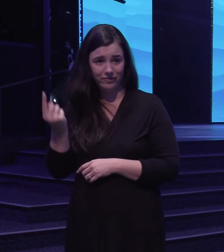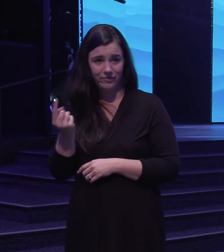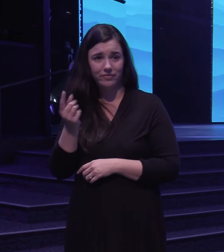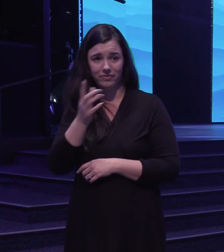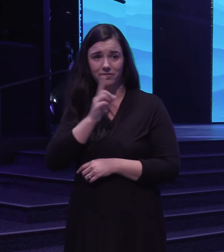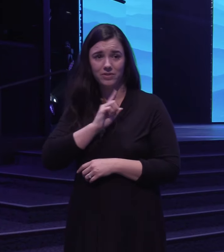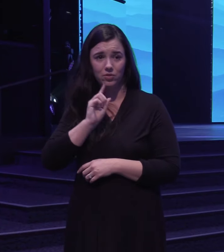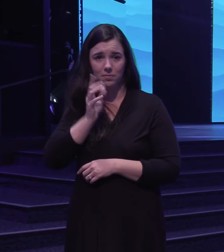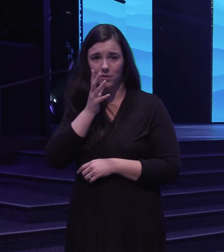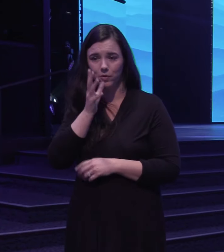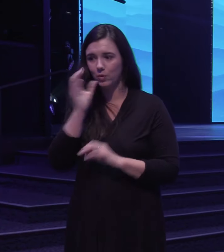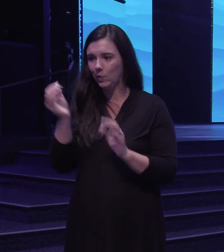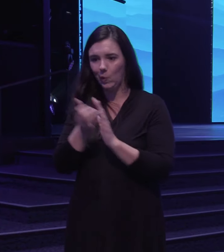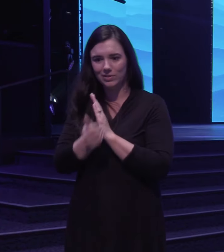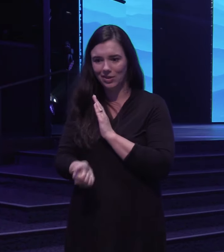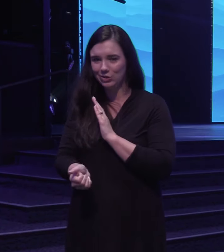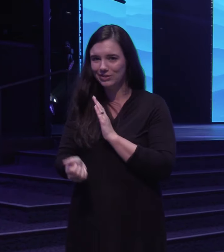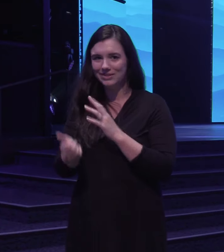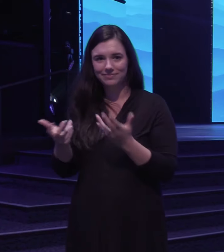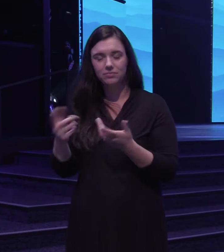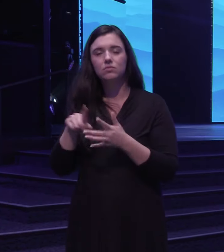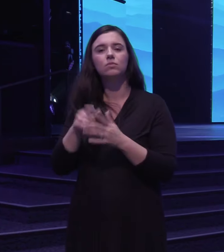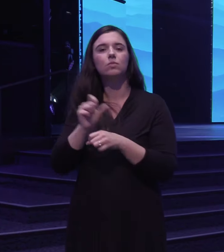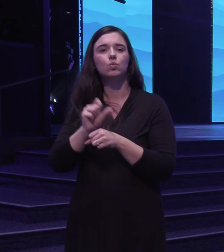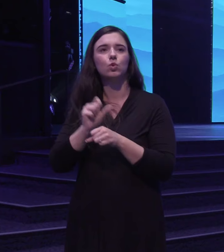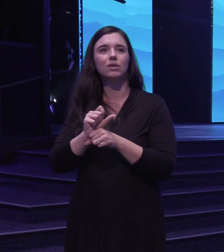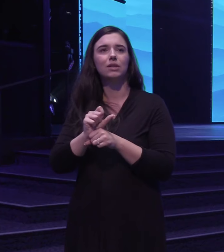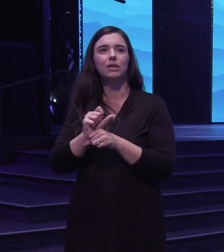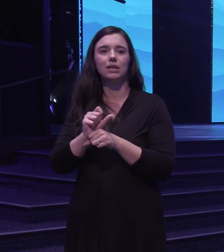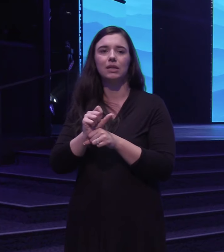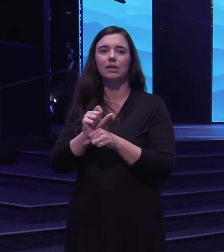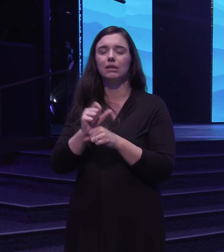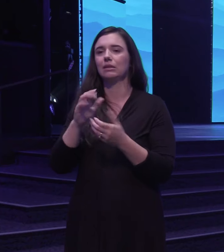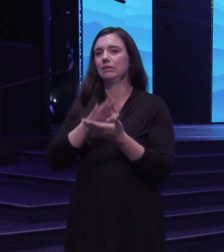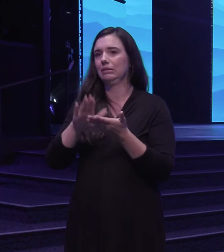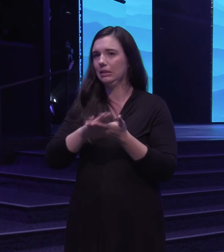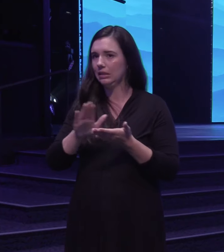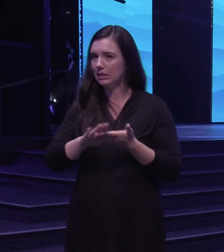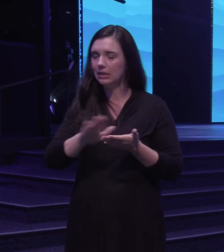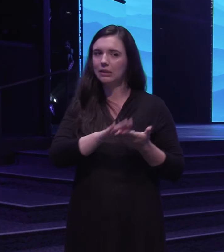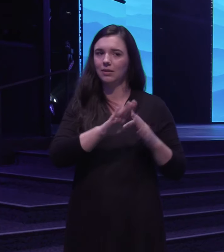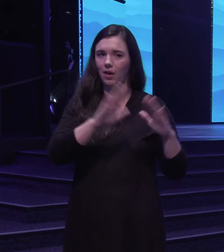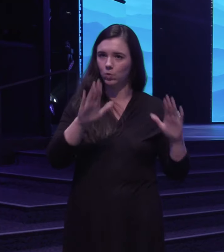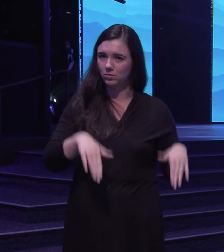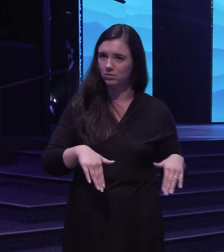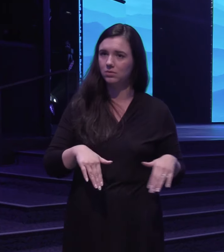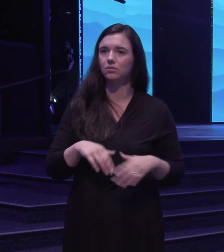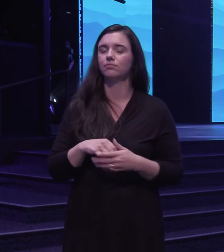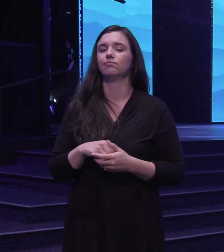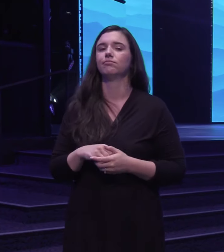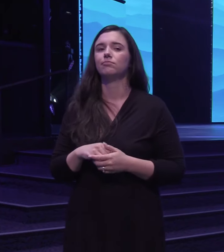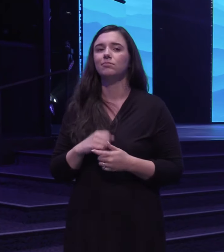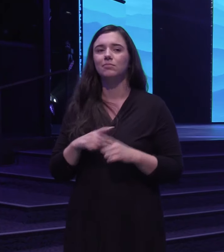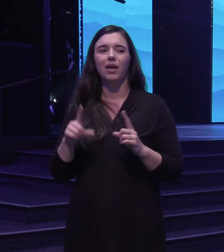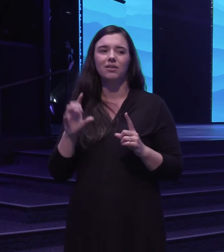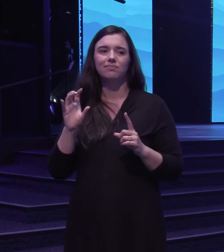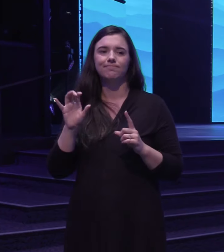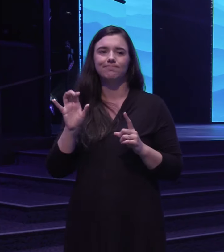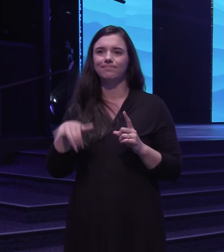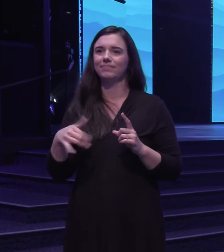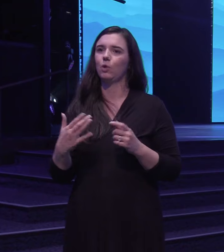With no skills, she started working as a domestic, cleaning other people's houses. But that was just